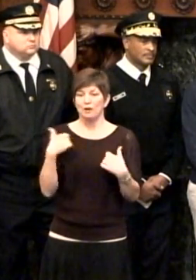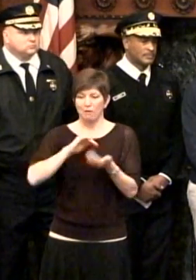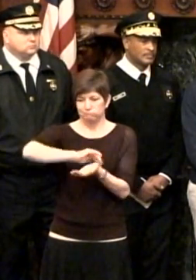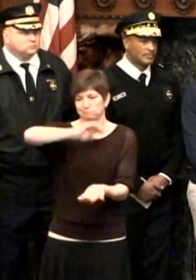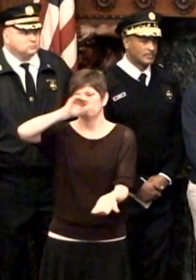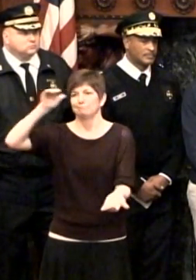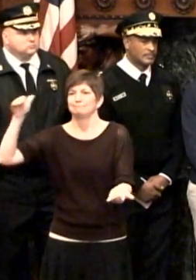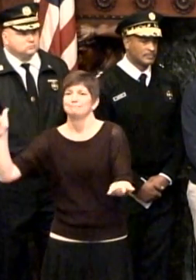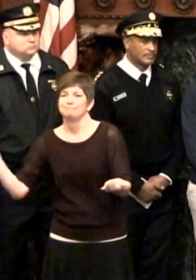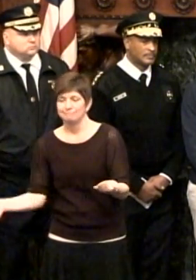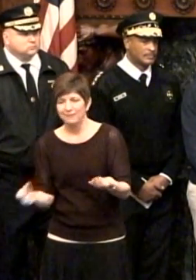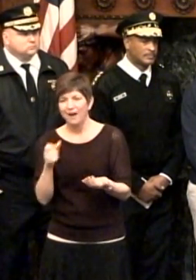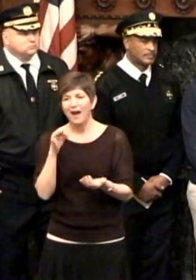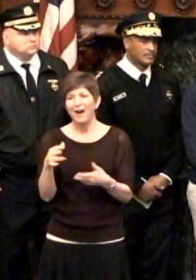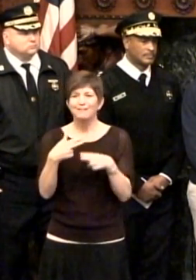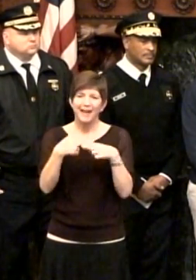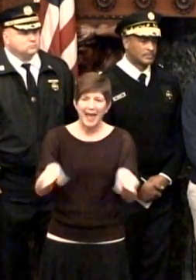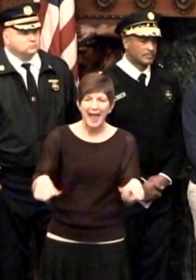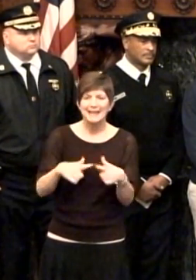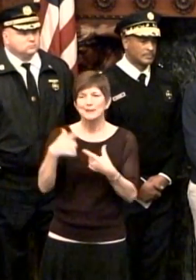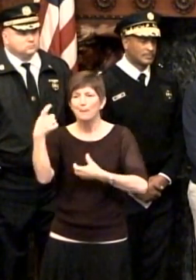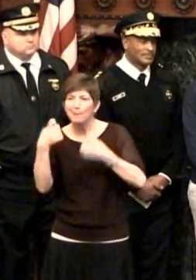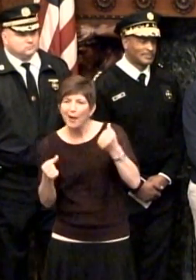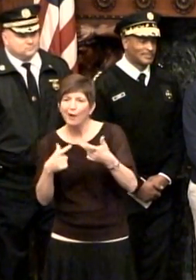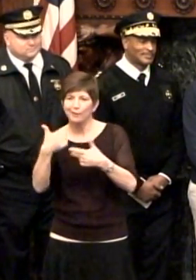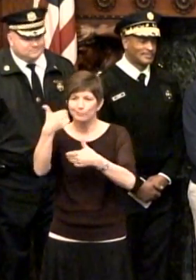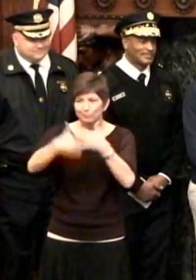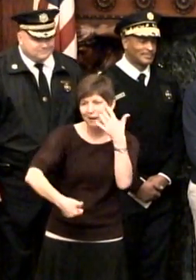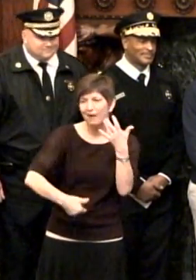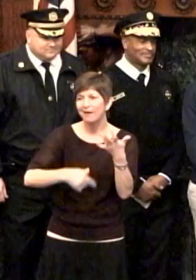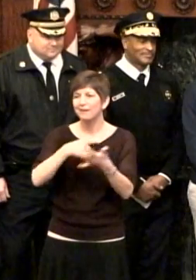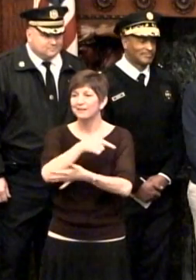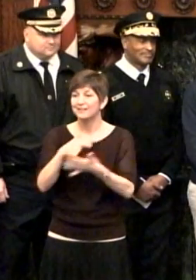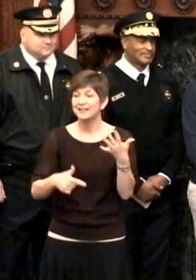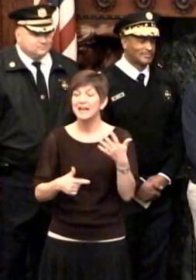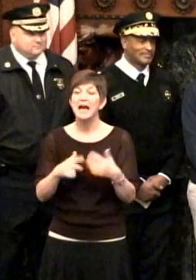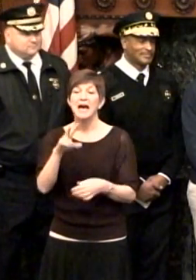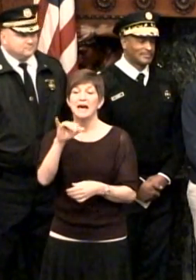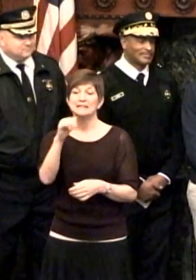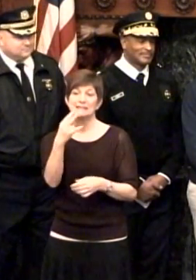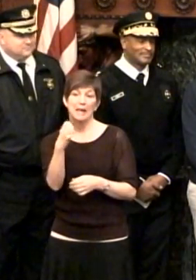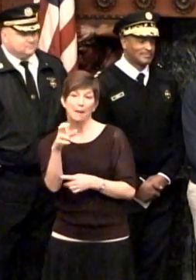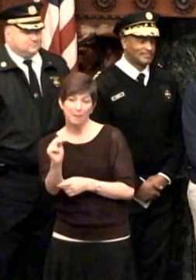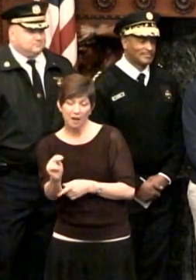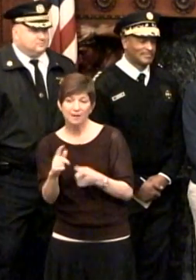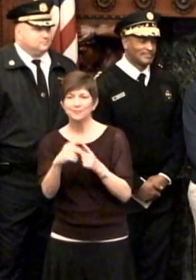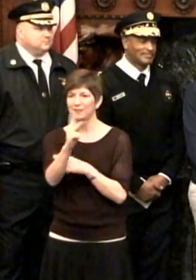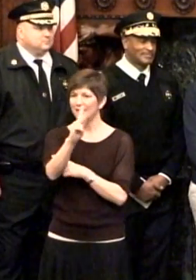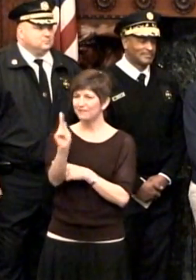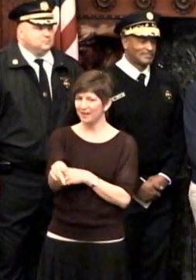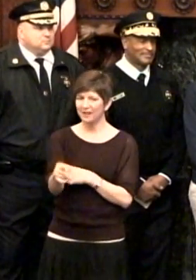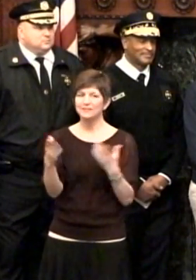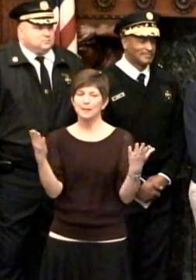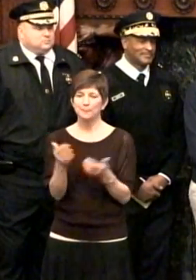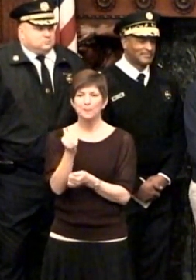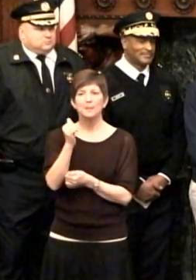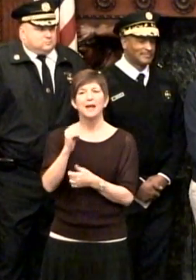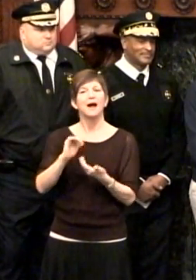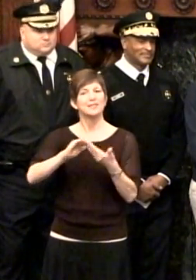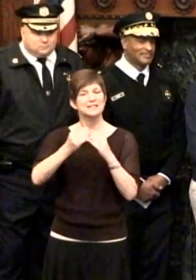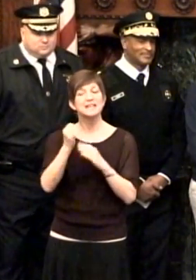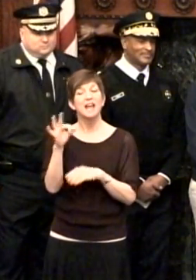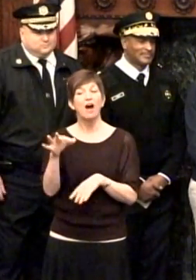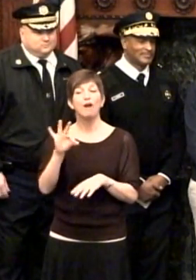ample supply of eggs, milk, bread, and cinnamon. Philadelphia is the city of French